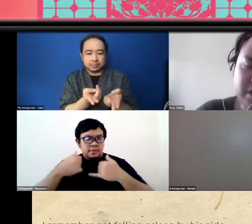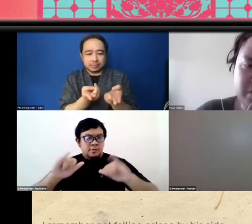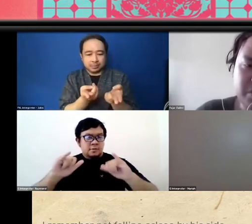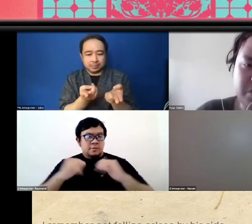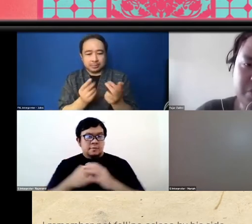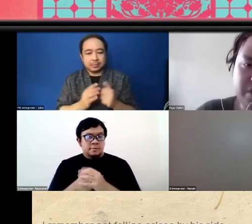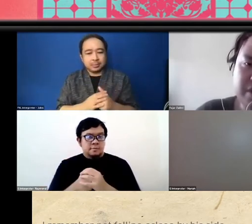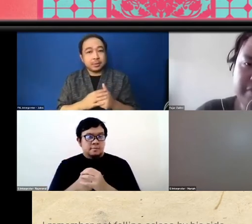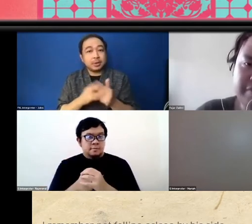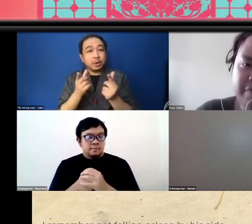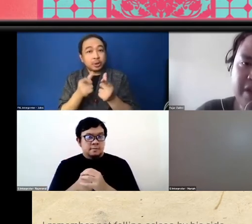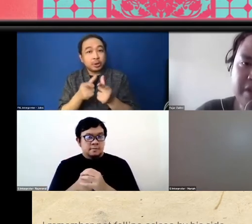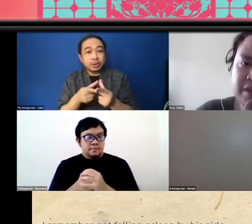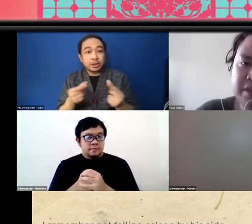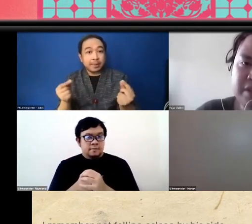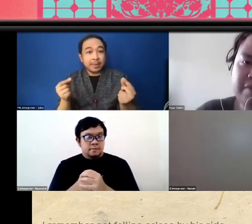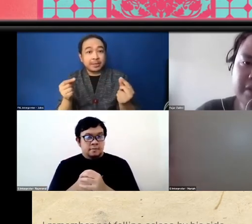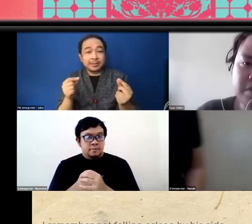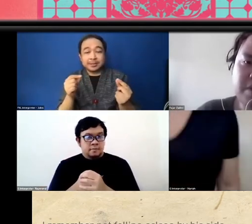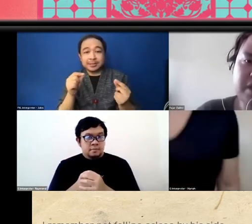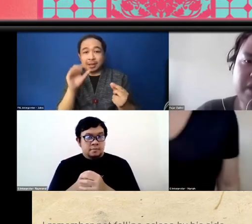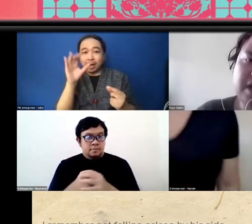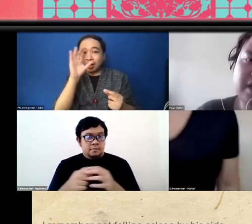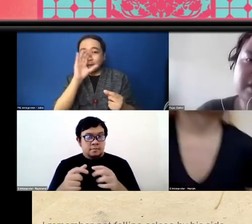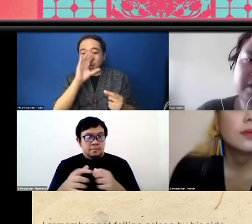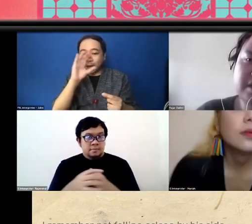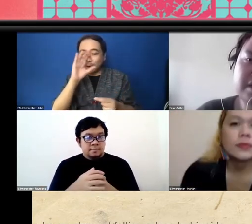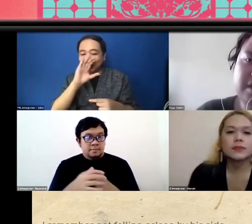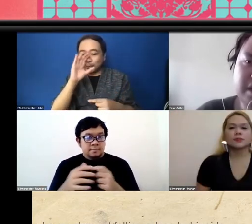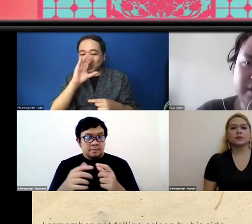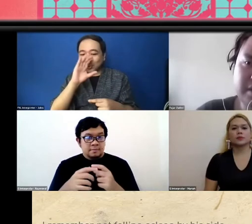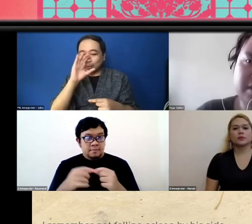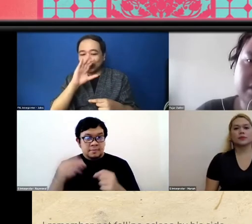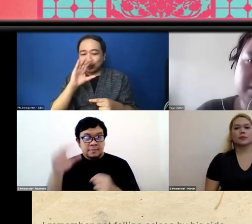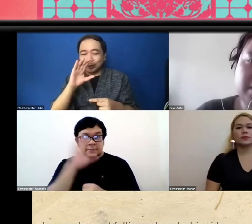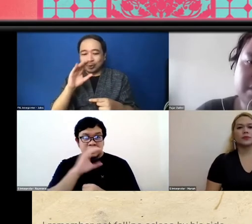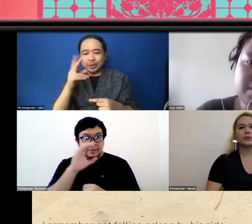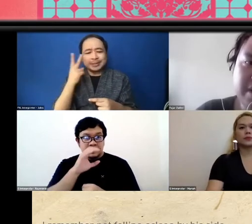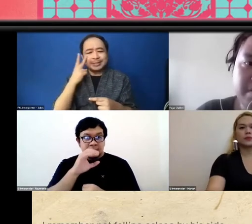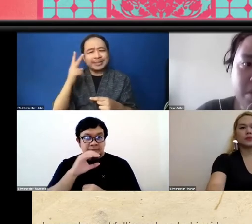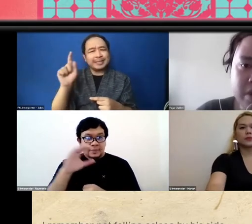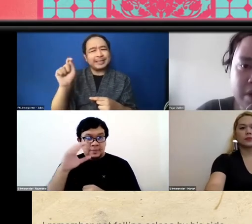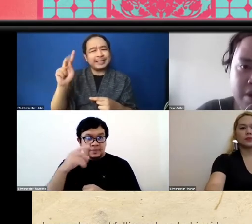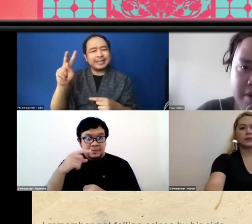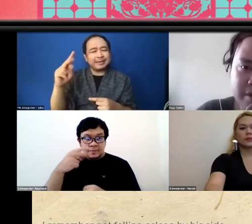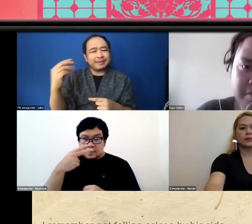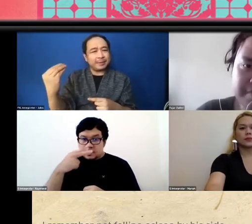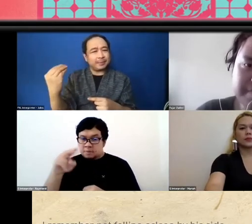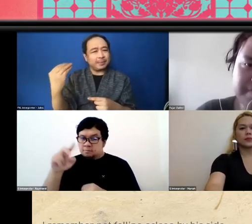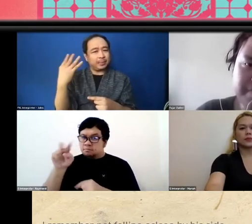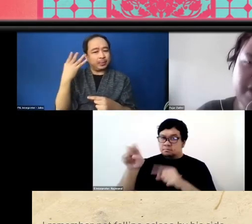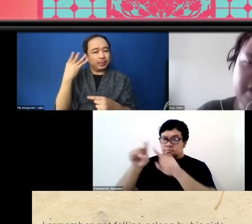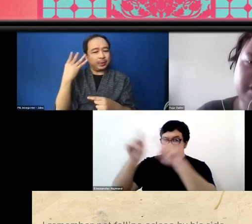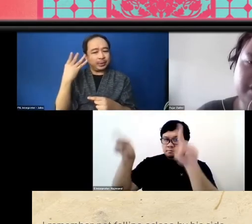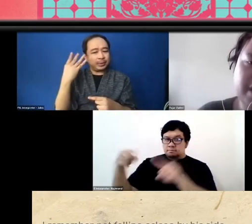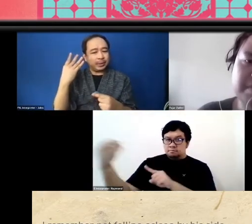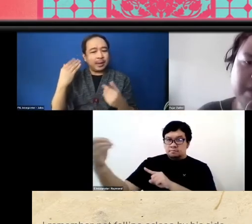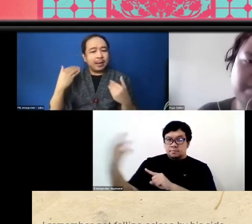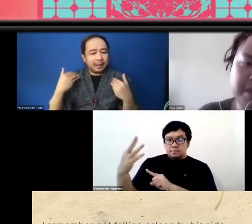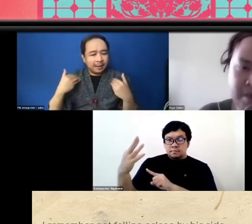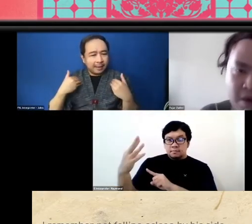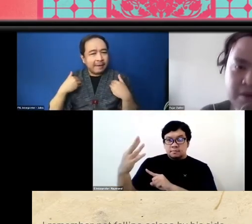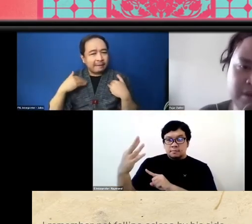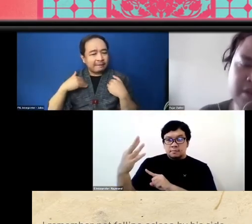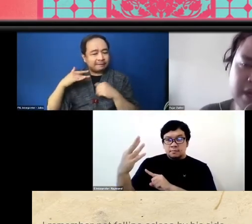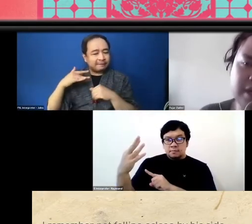Japanese cartoon and faint TV screen light tainted by a broken heart, then kept up